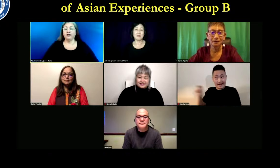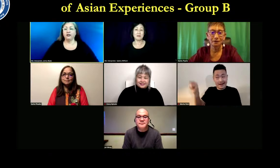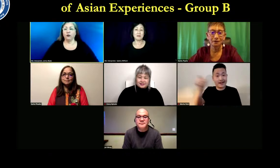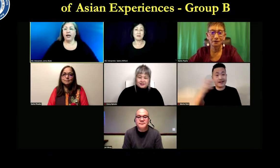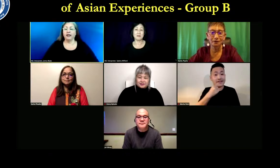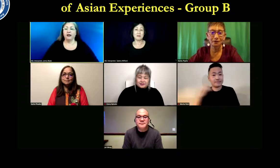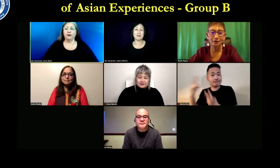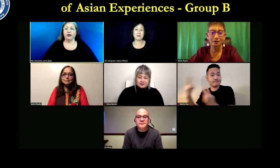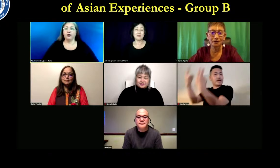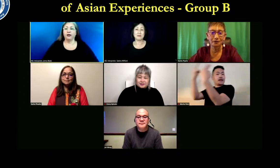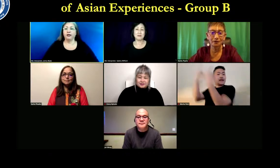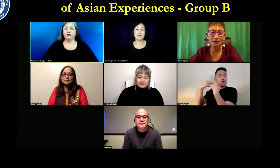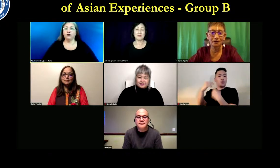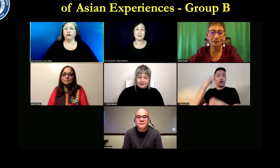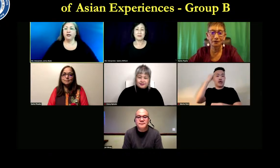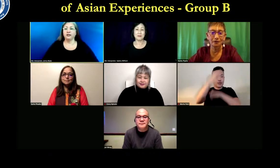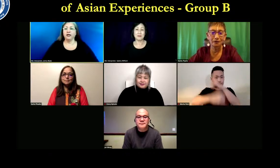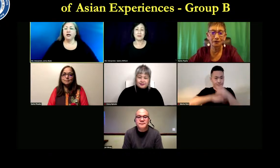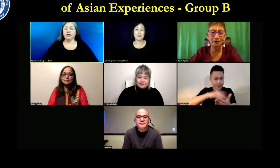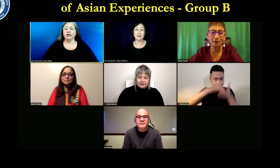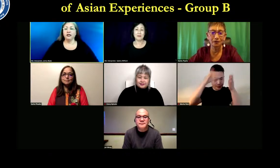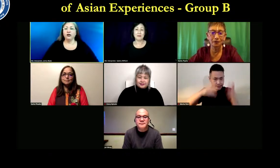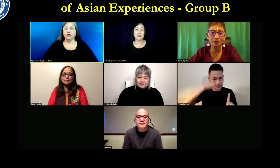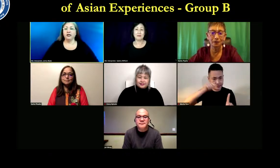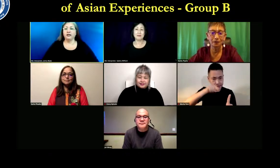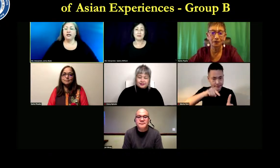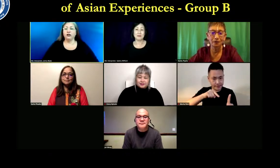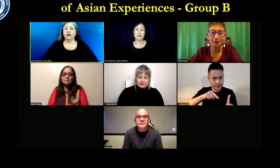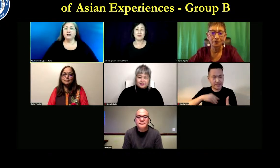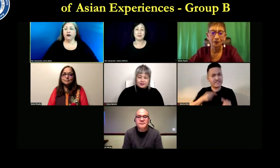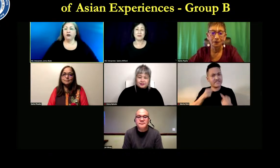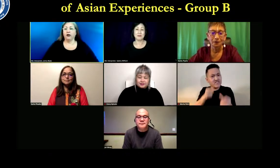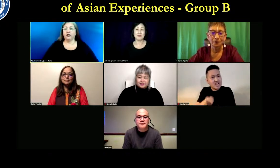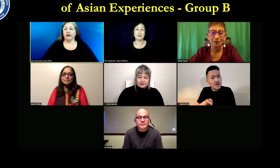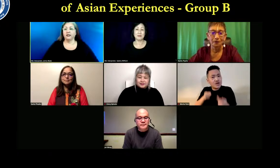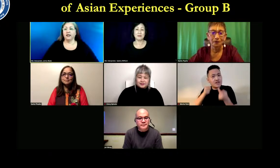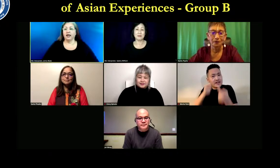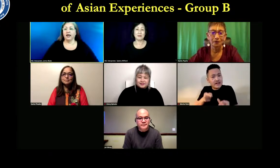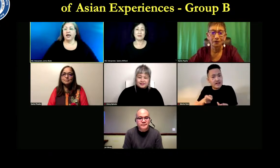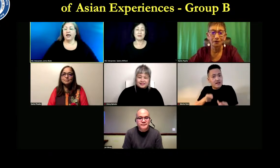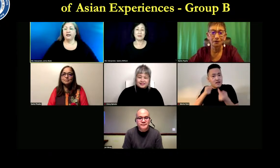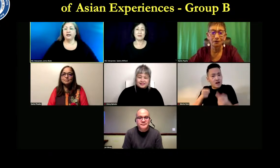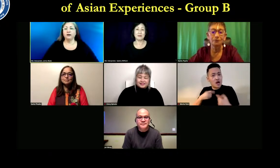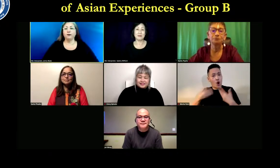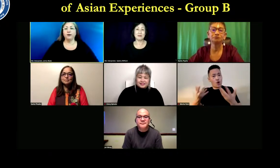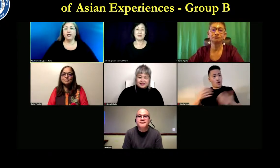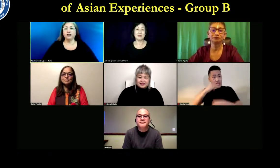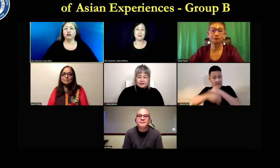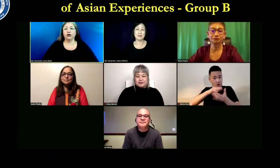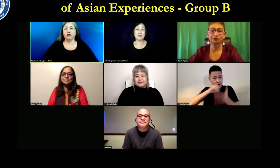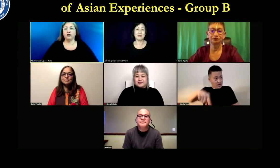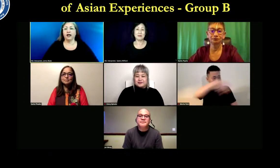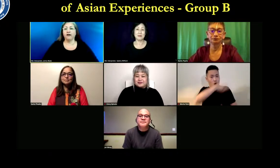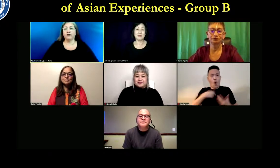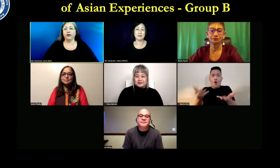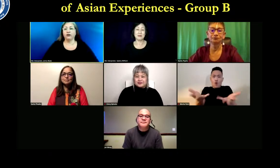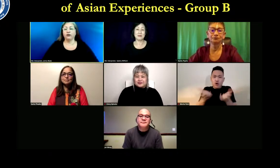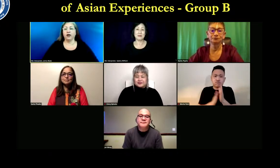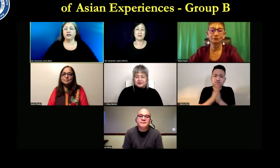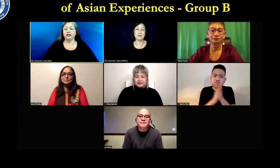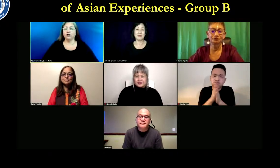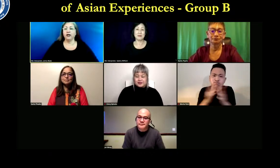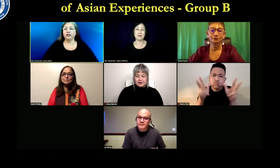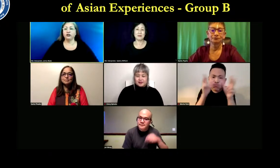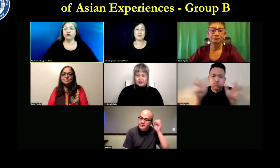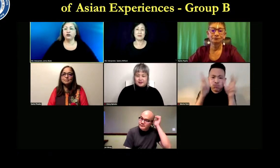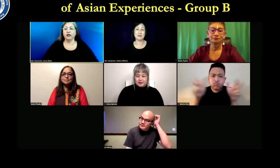so having these white and American roommates, clearly they look down on us. And that's a big struggle that I've been through.